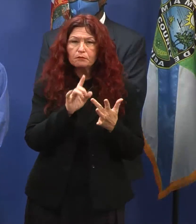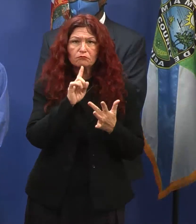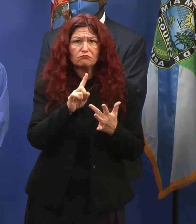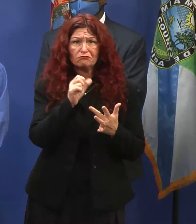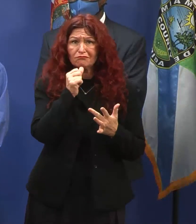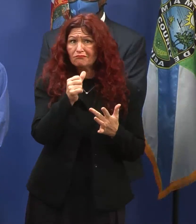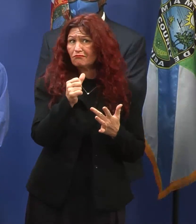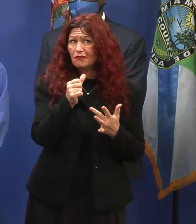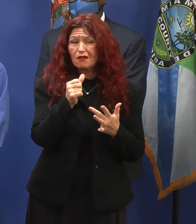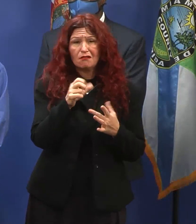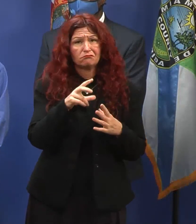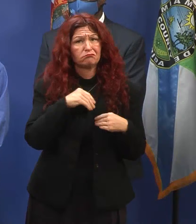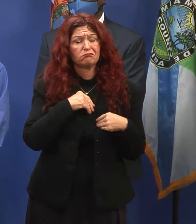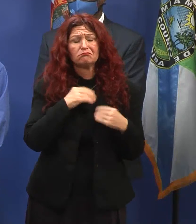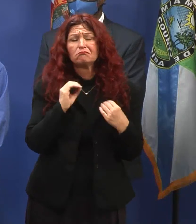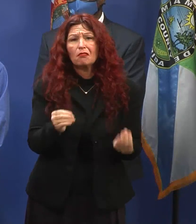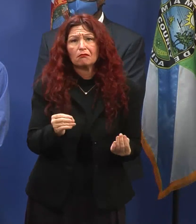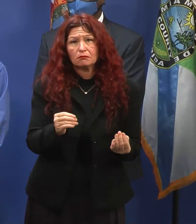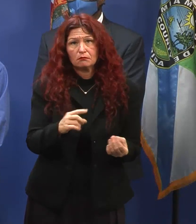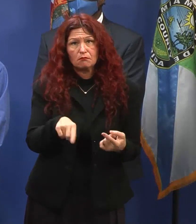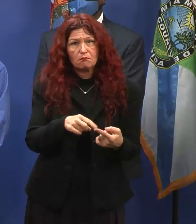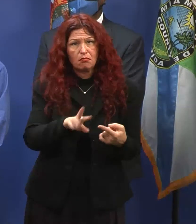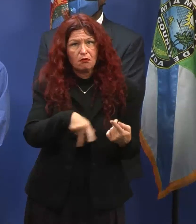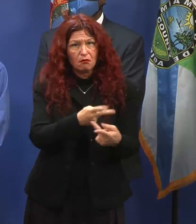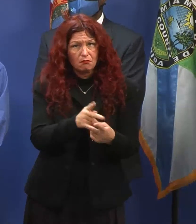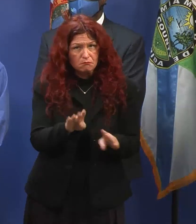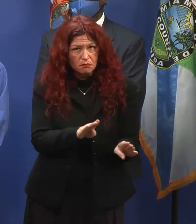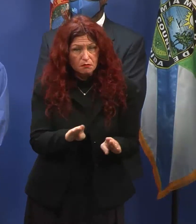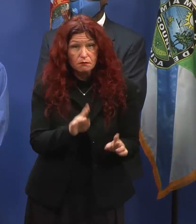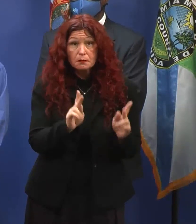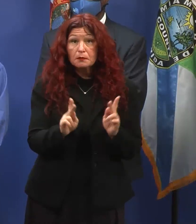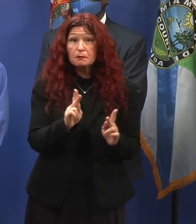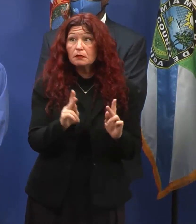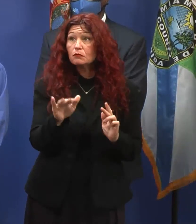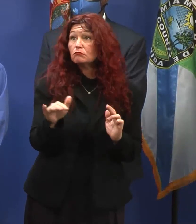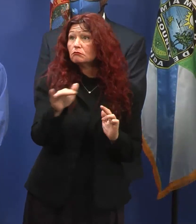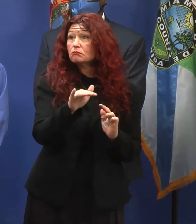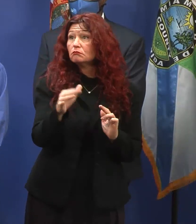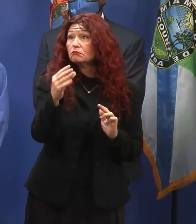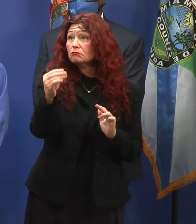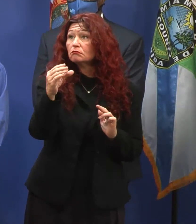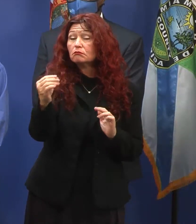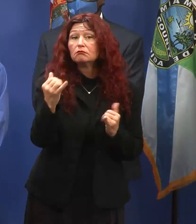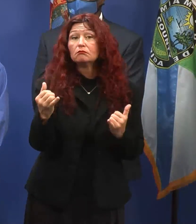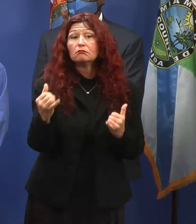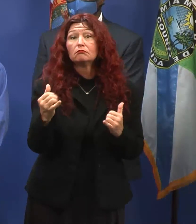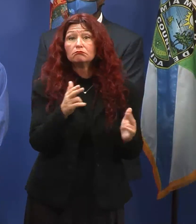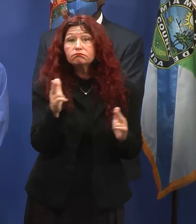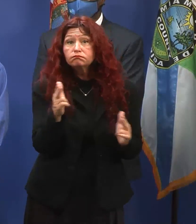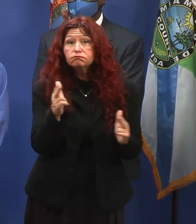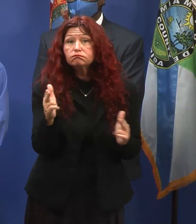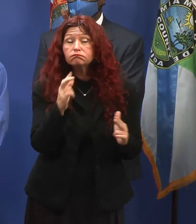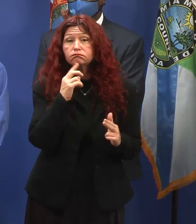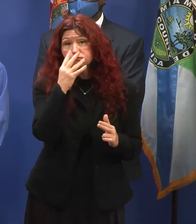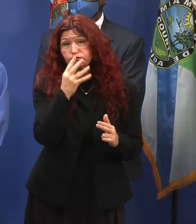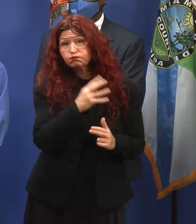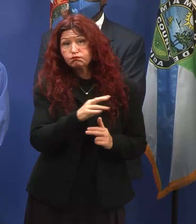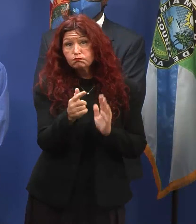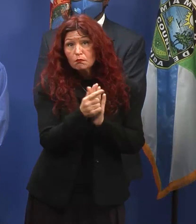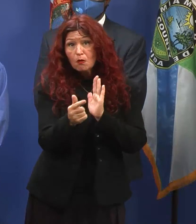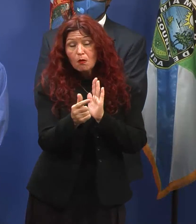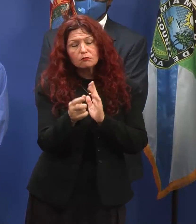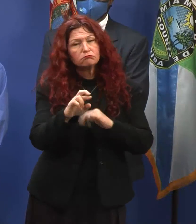tolerance posture right now. I'm telling you that right now. Those that are out there committing gun violence, breaking the law, you're going to go to jail.